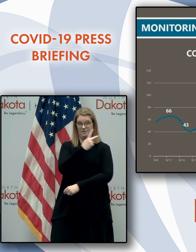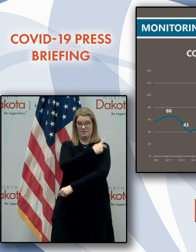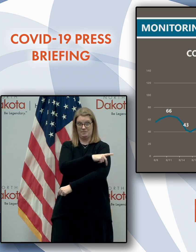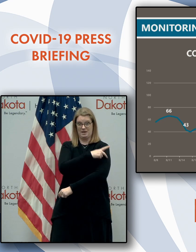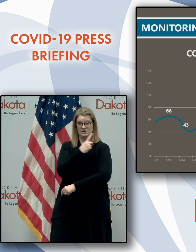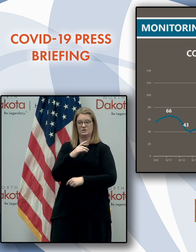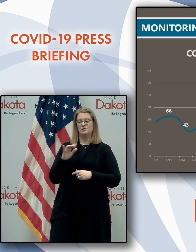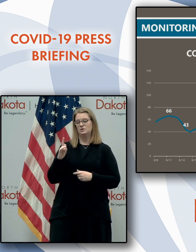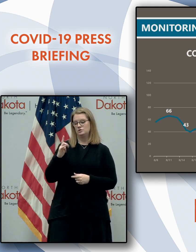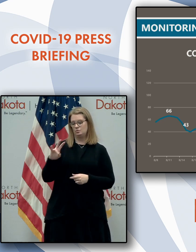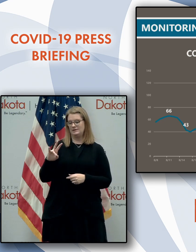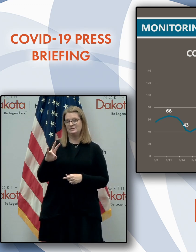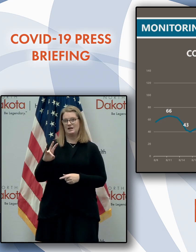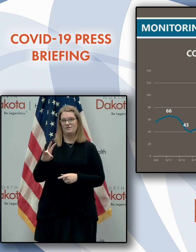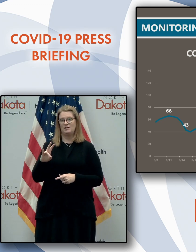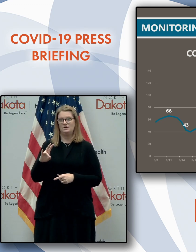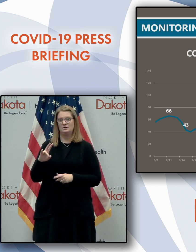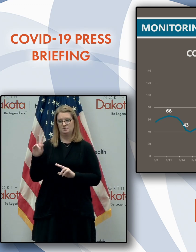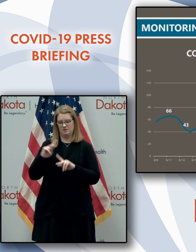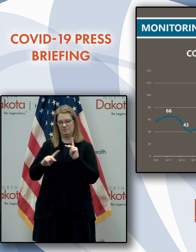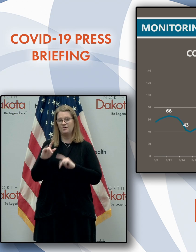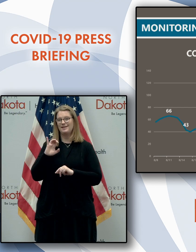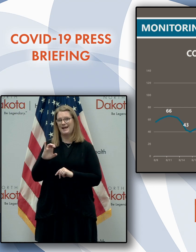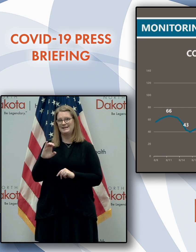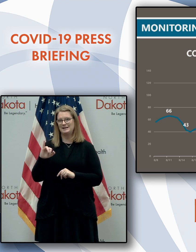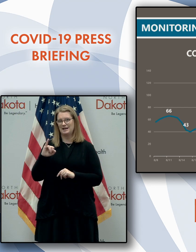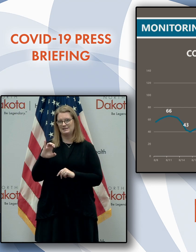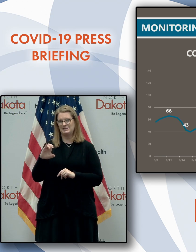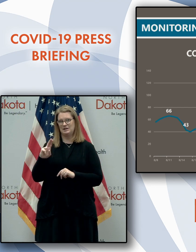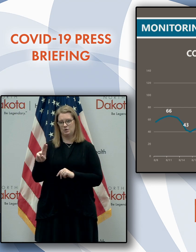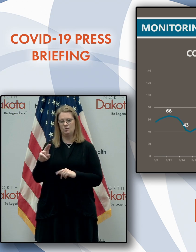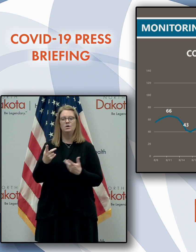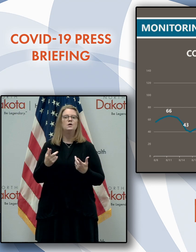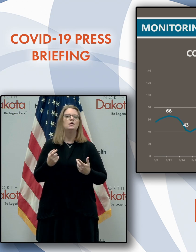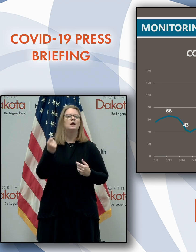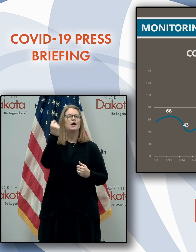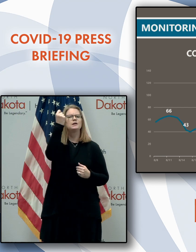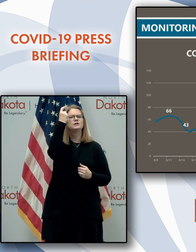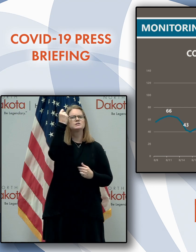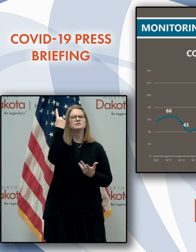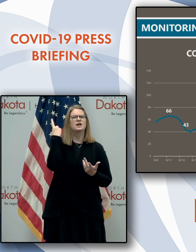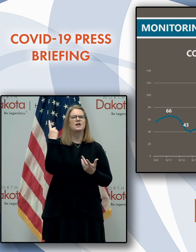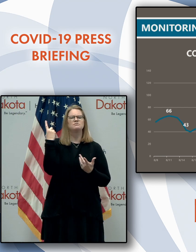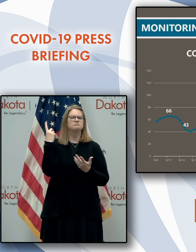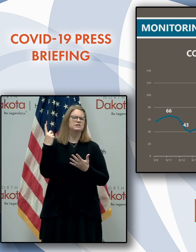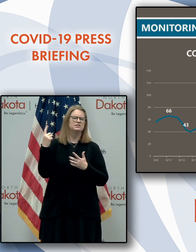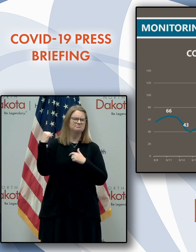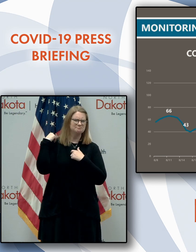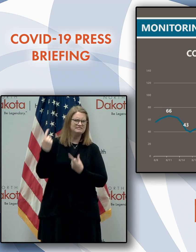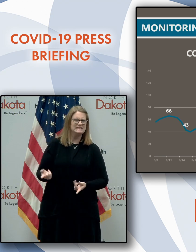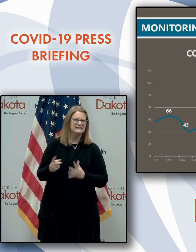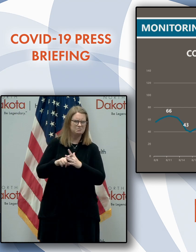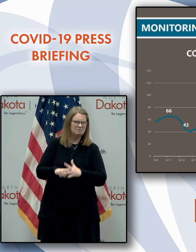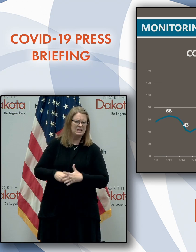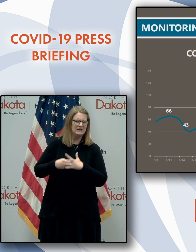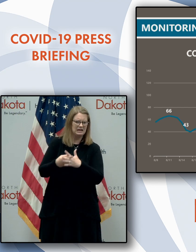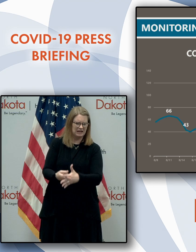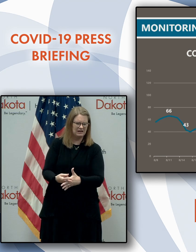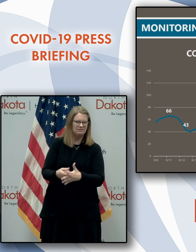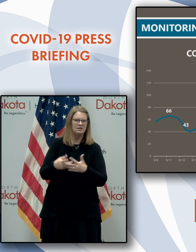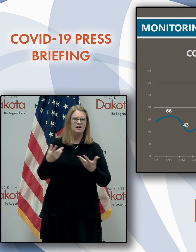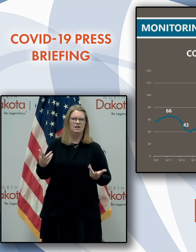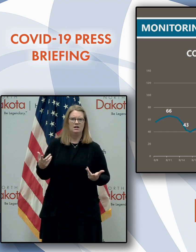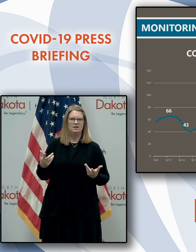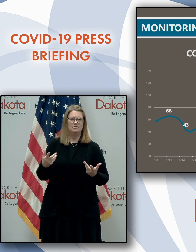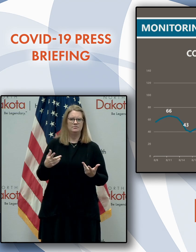patients, 27 of them are in the ICU. And from the beginning, like with the legislature, before we even